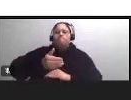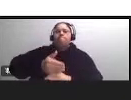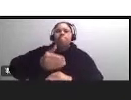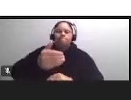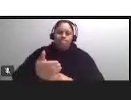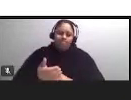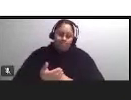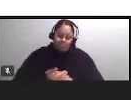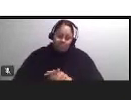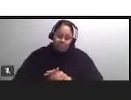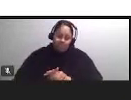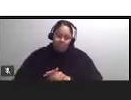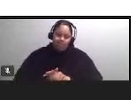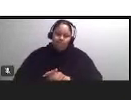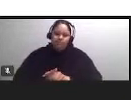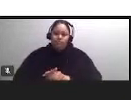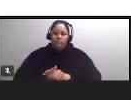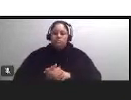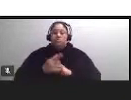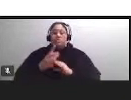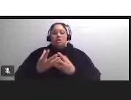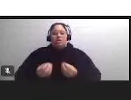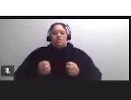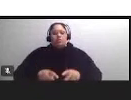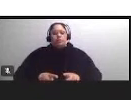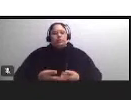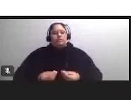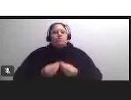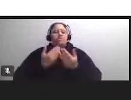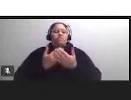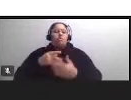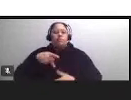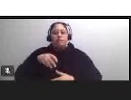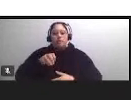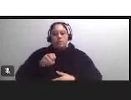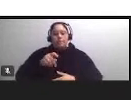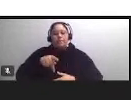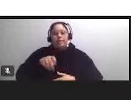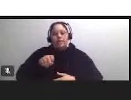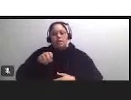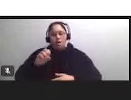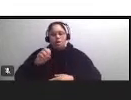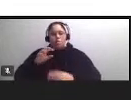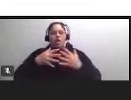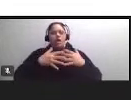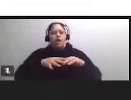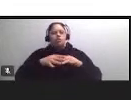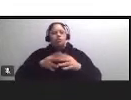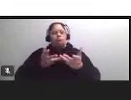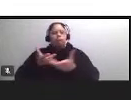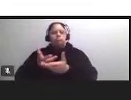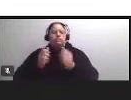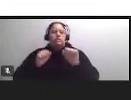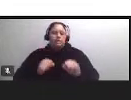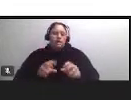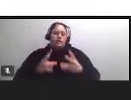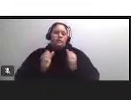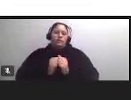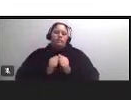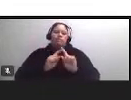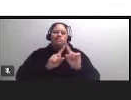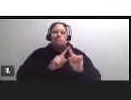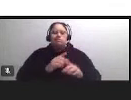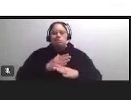basis. And it offers an opportunity for PEO to network with their